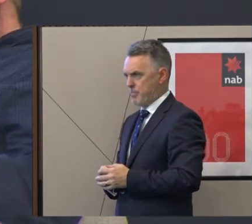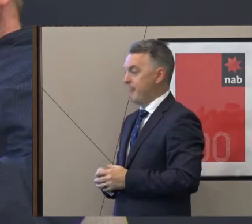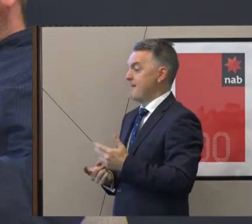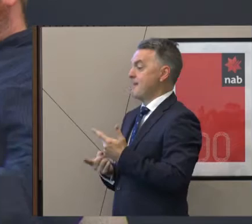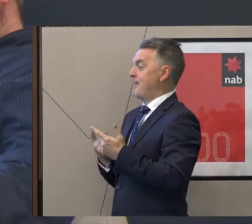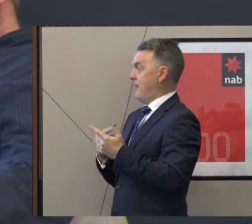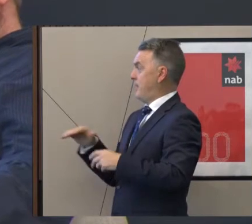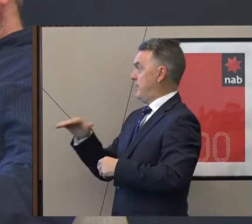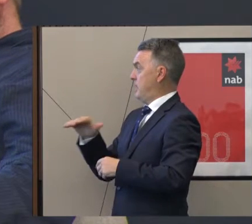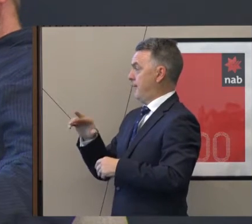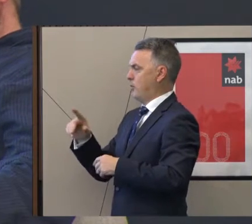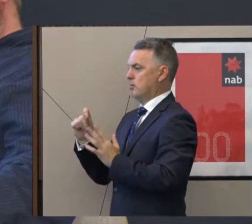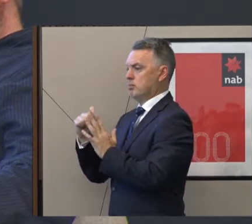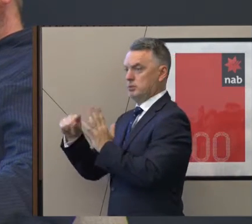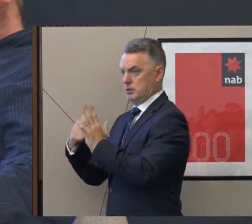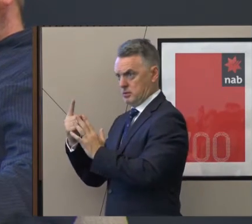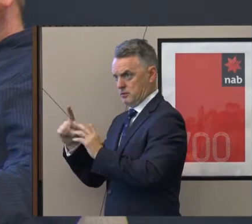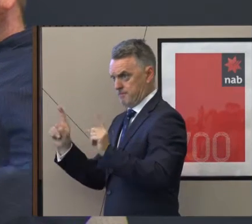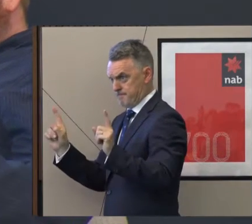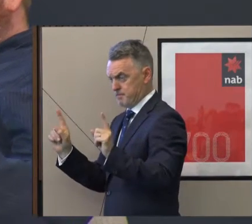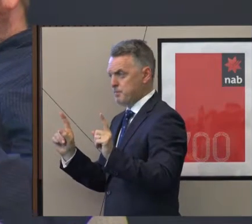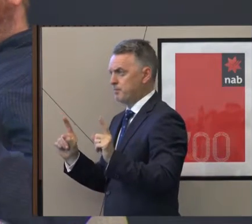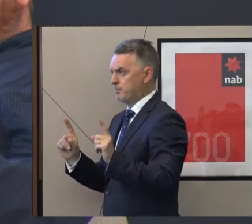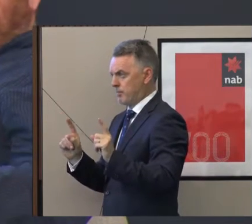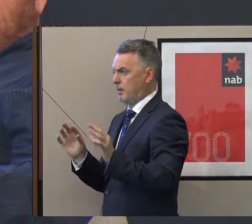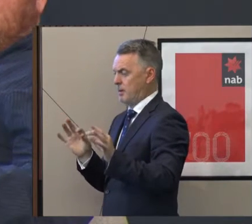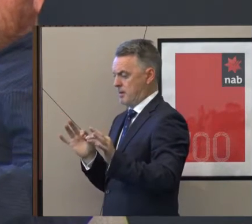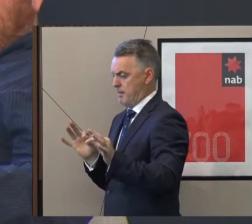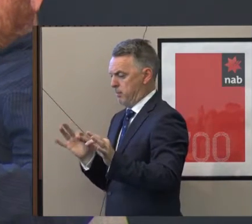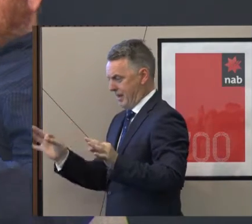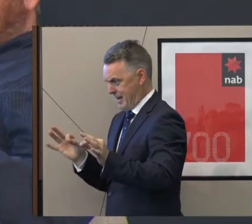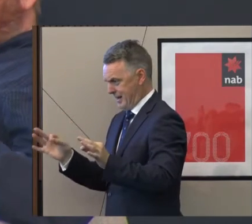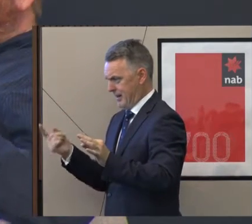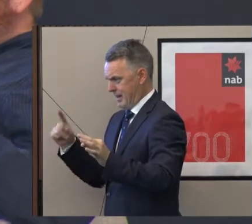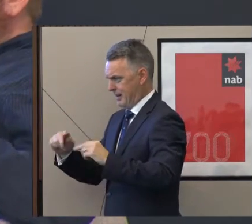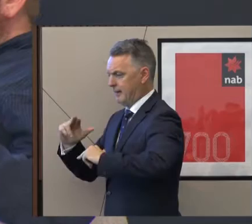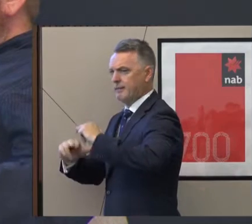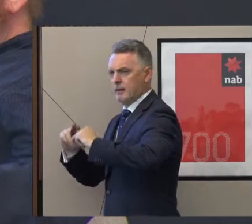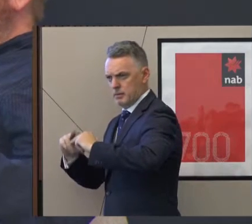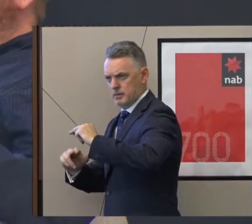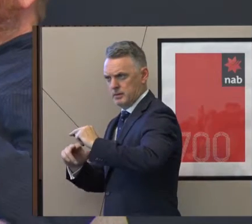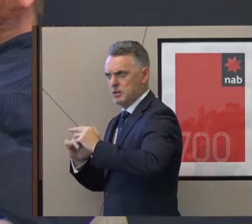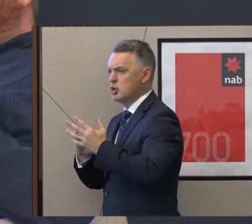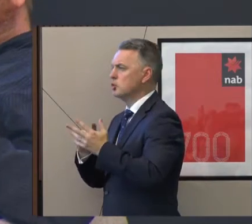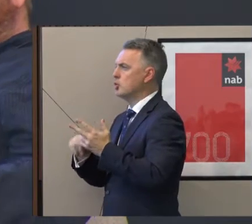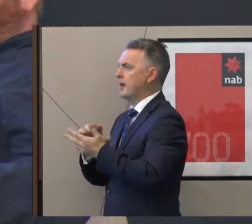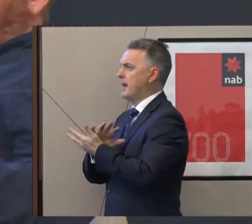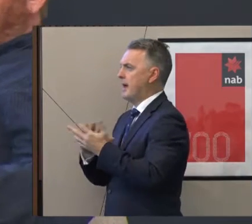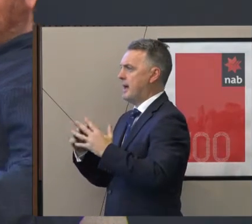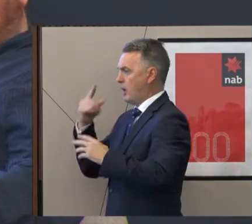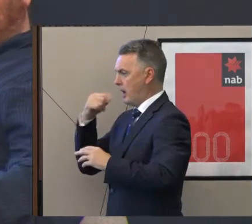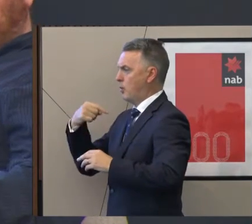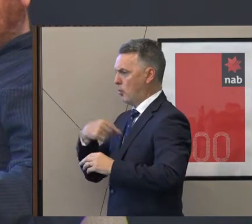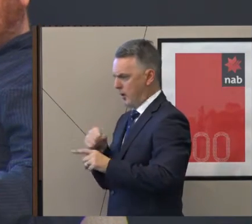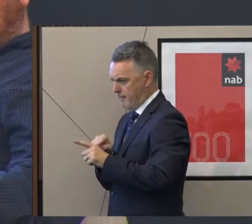these focused projects has been on plan development and how might we go about the best